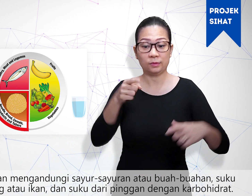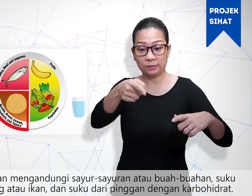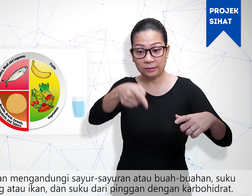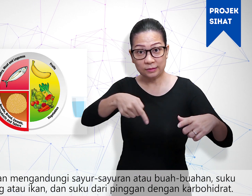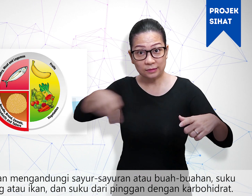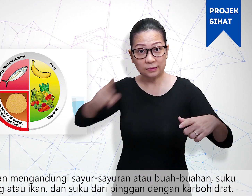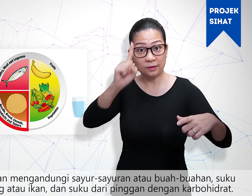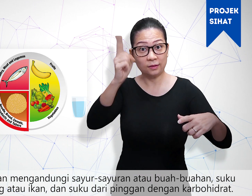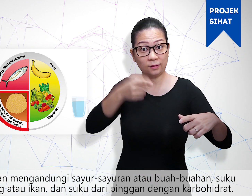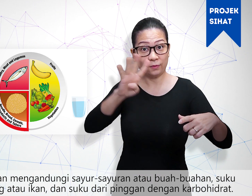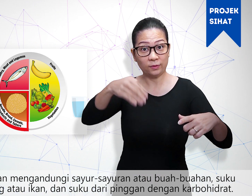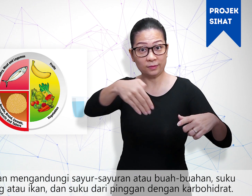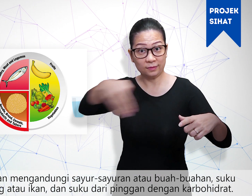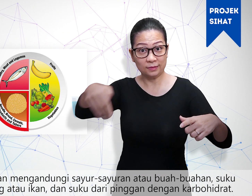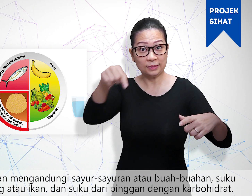1/4 with protein,